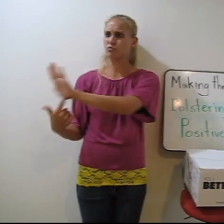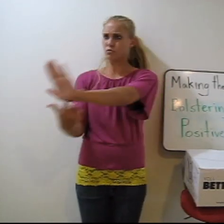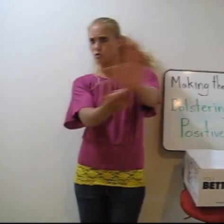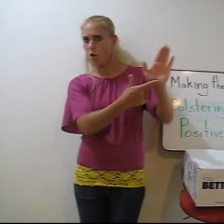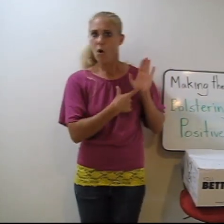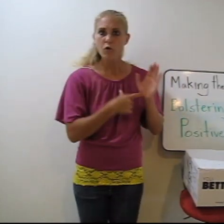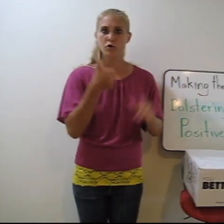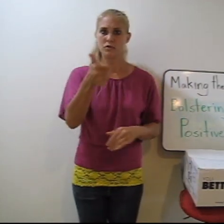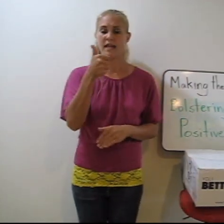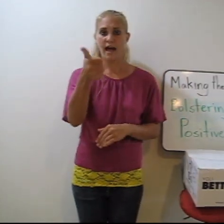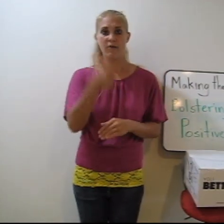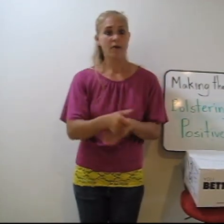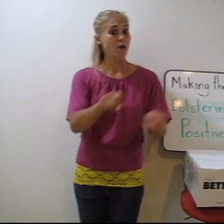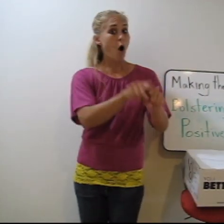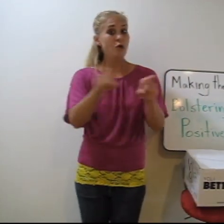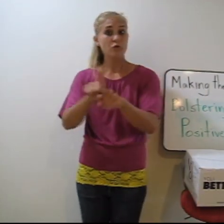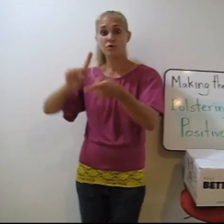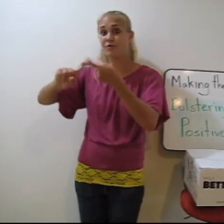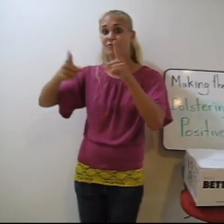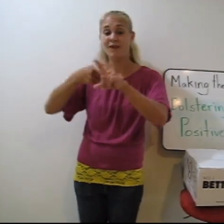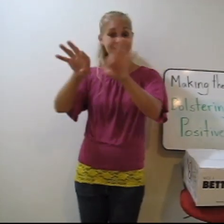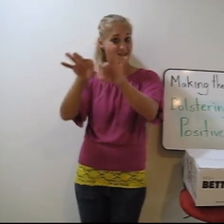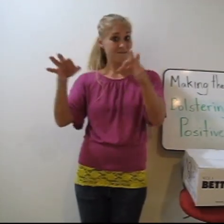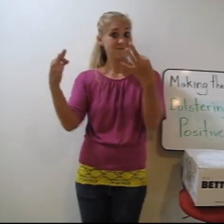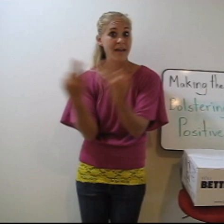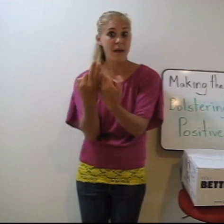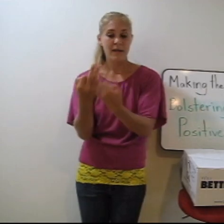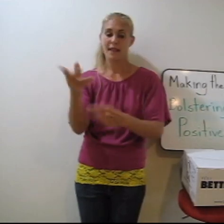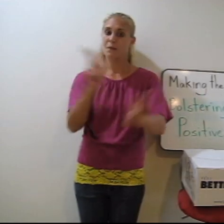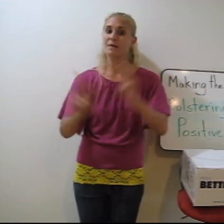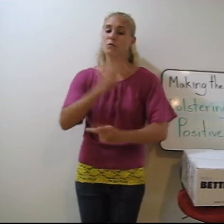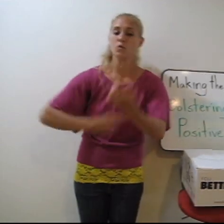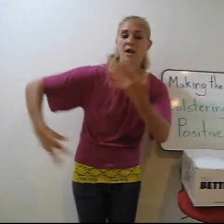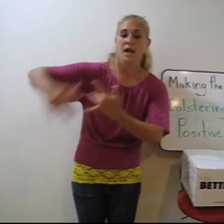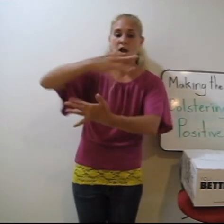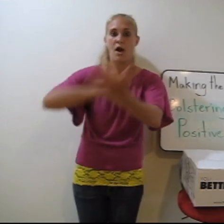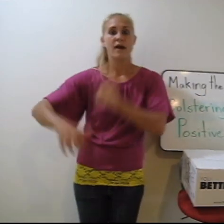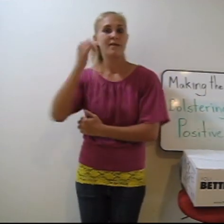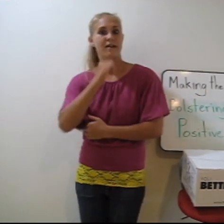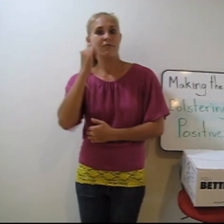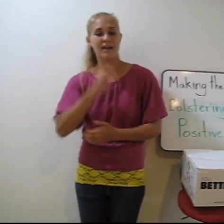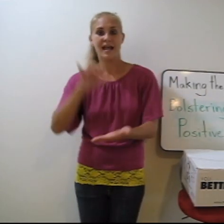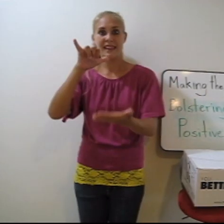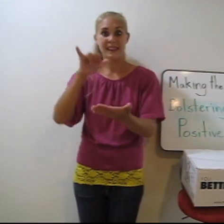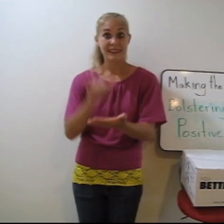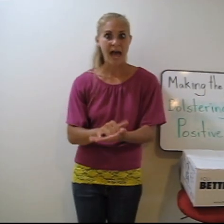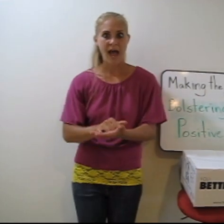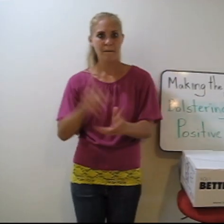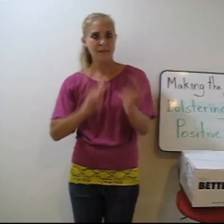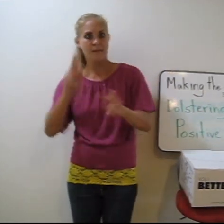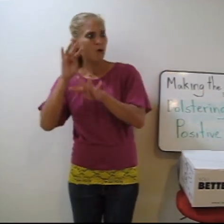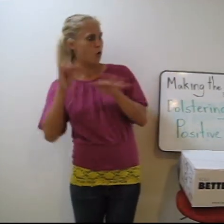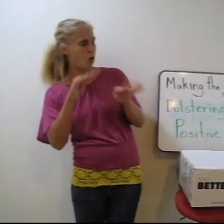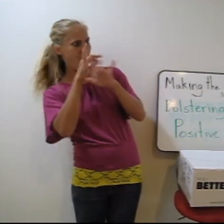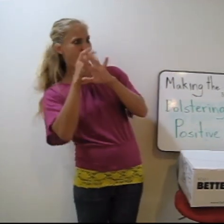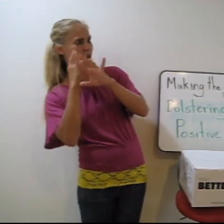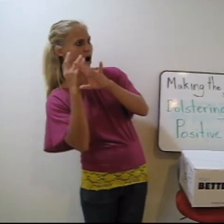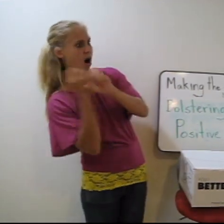and family around you and those you come to interact with daily. This will make you attractive beyond belief and will make you a magnet